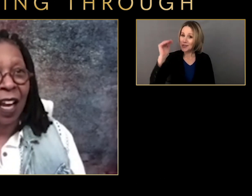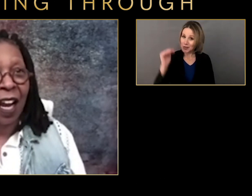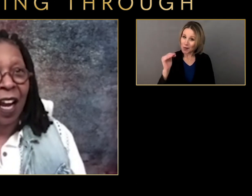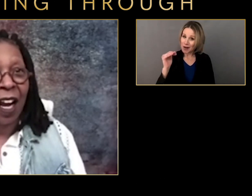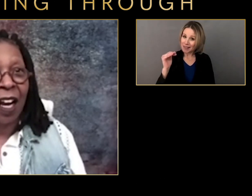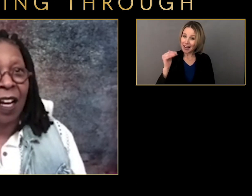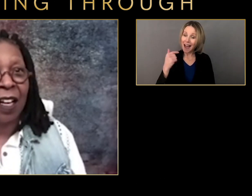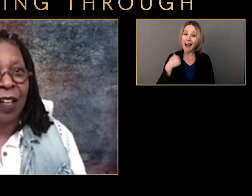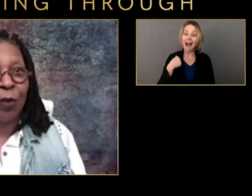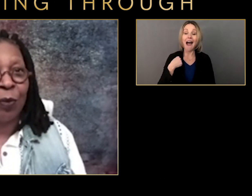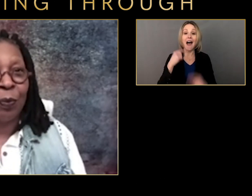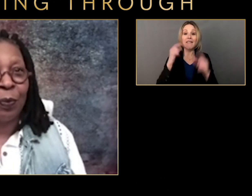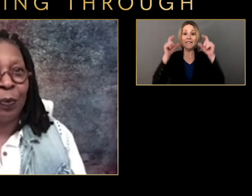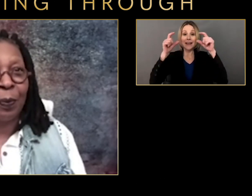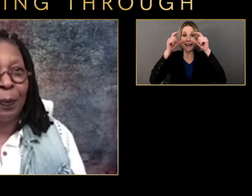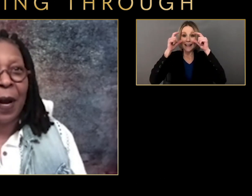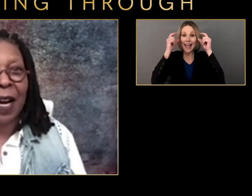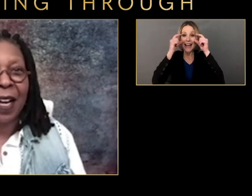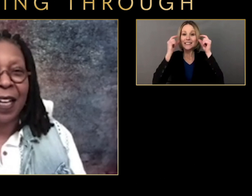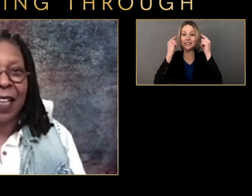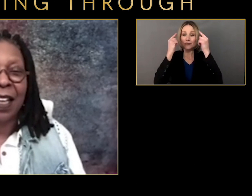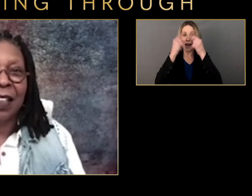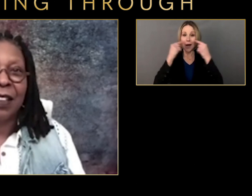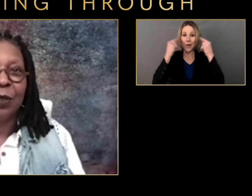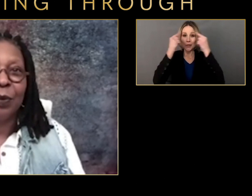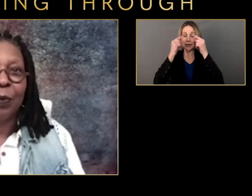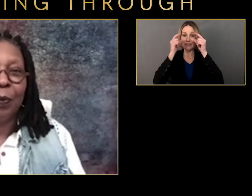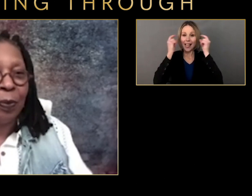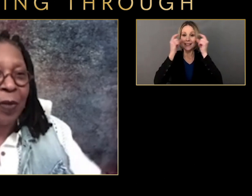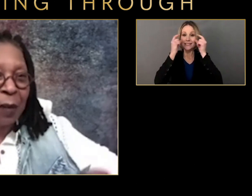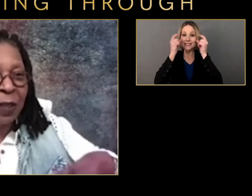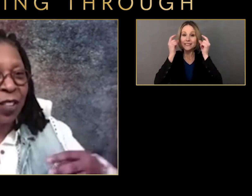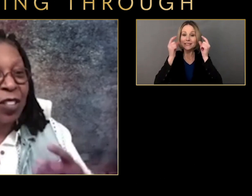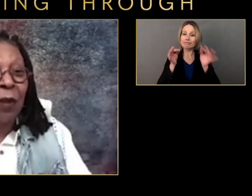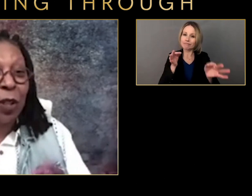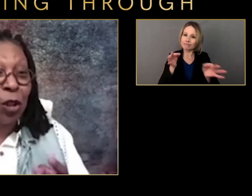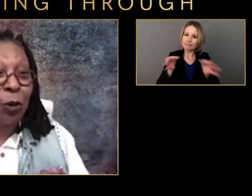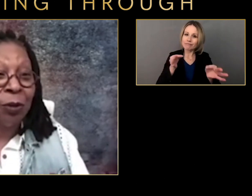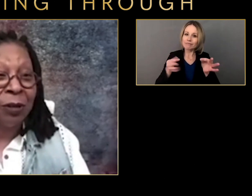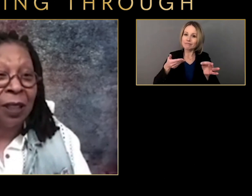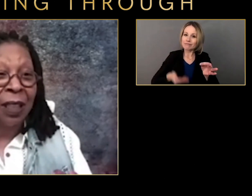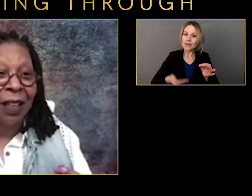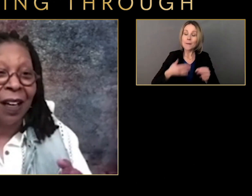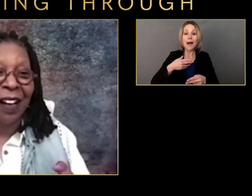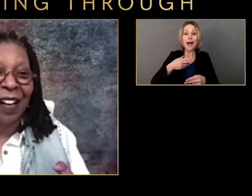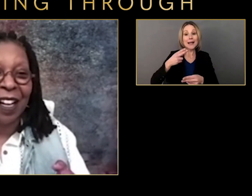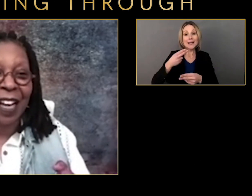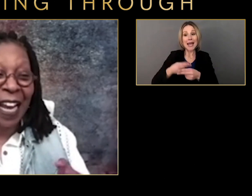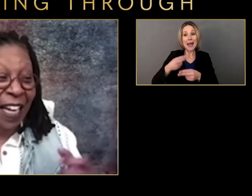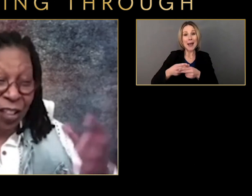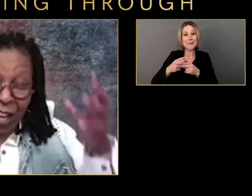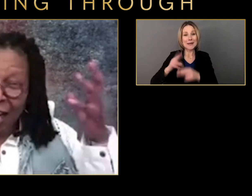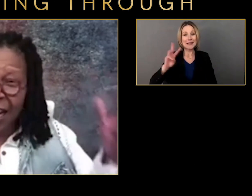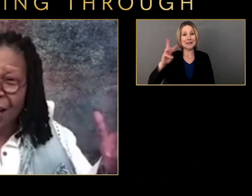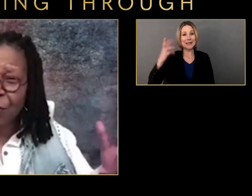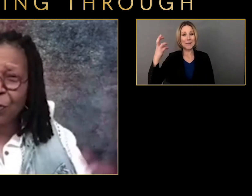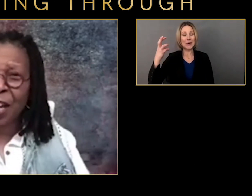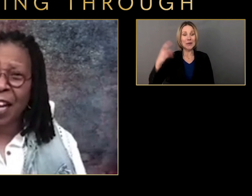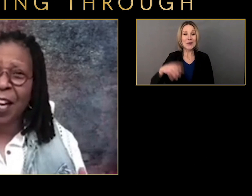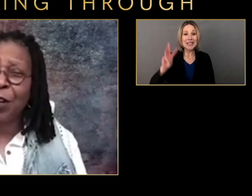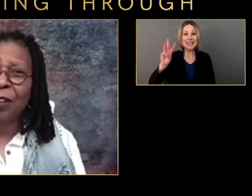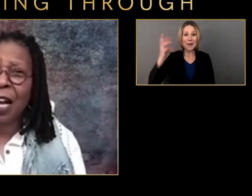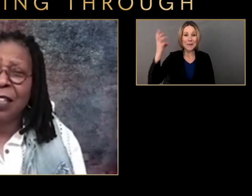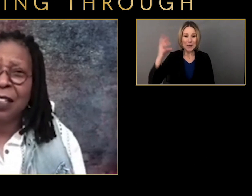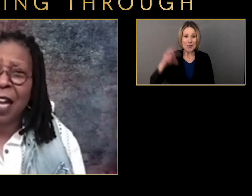glasses. Uh, my name is a W. And I have